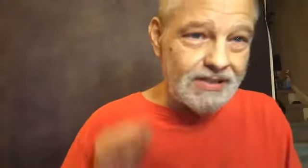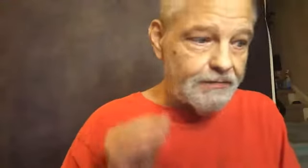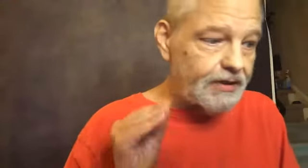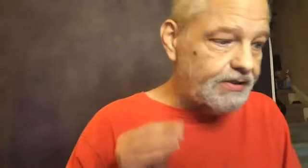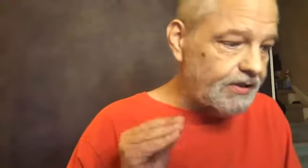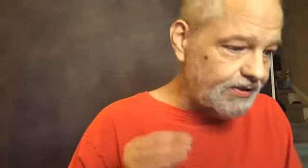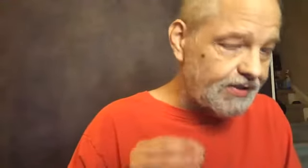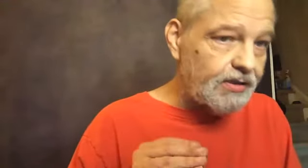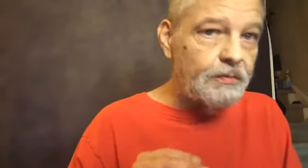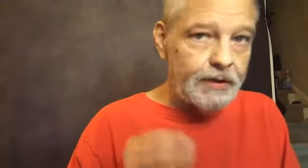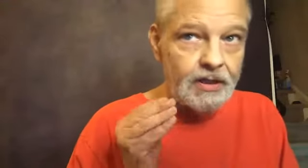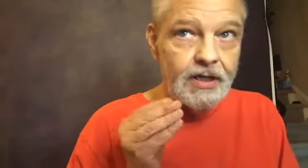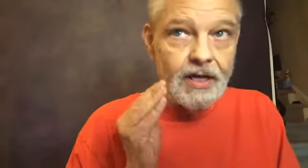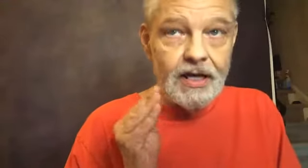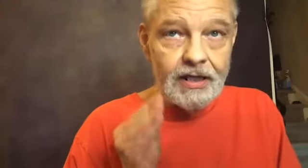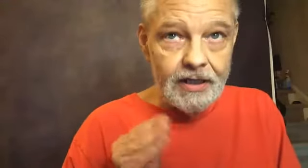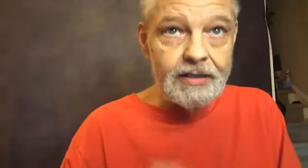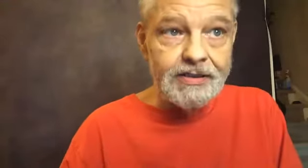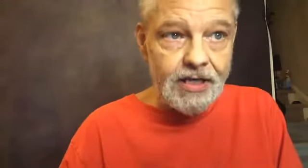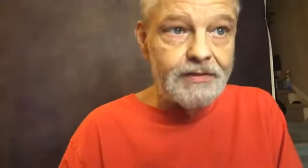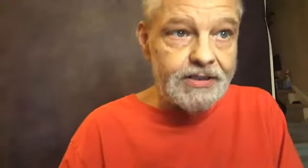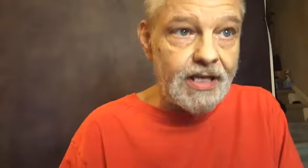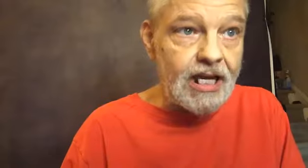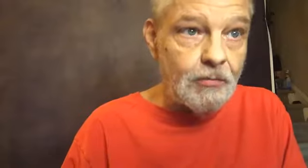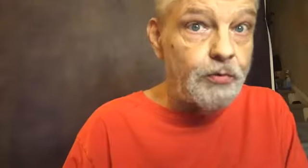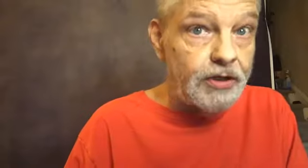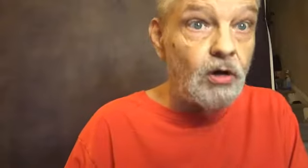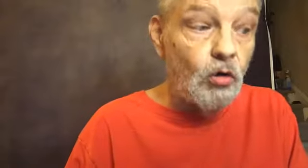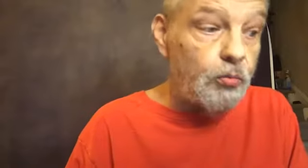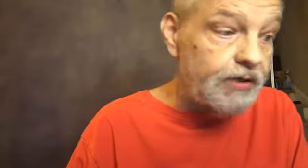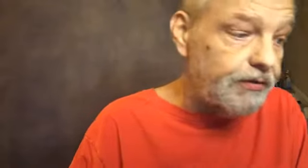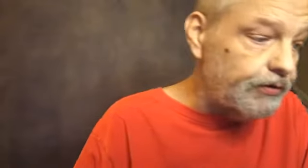specific system, but in 1970s, they came up with a whole bunch of those.